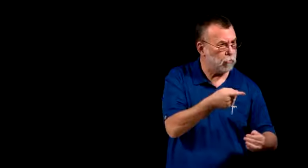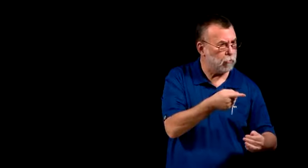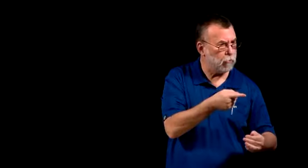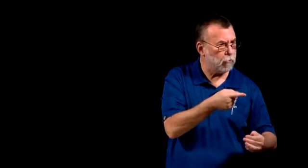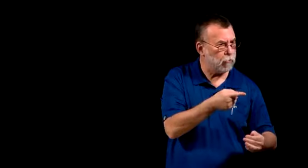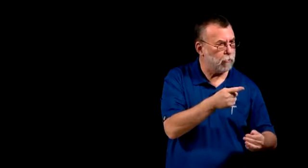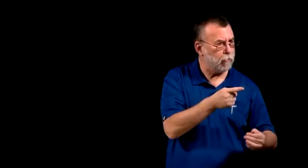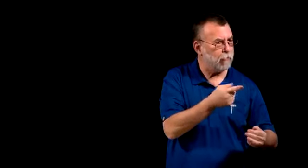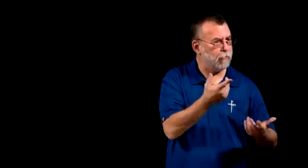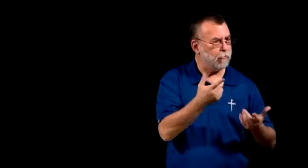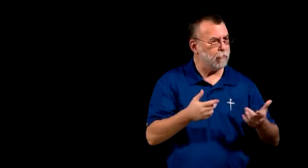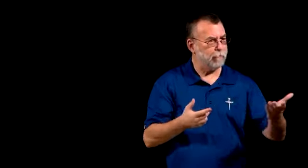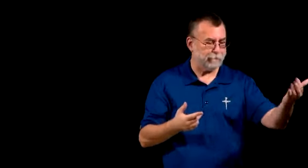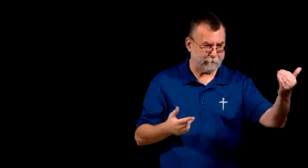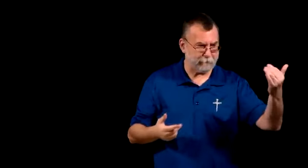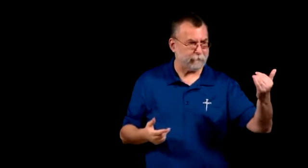Do you have another announcement? Oh, 1 second.